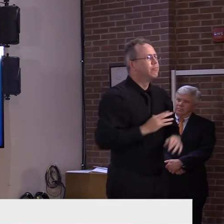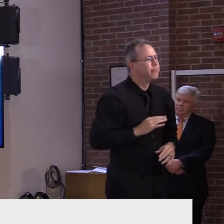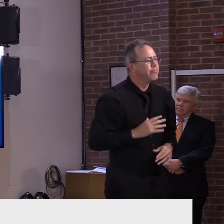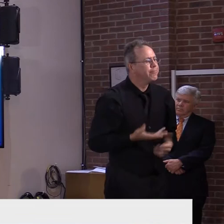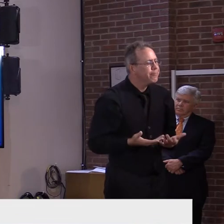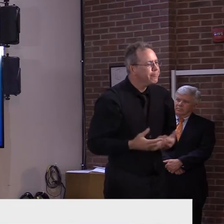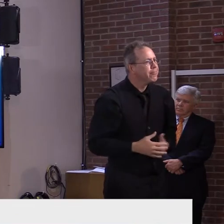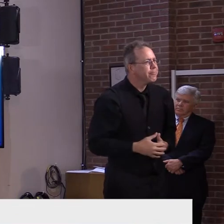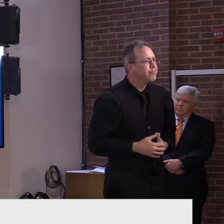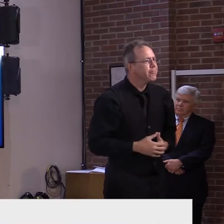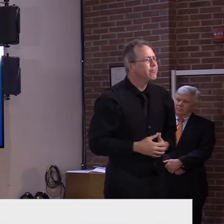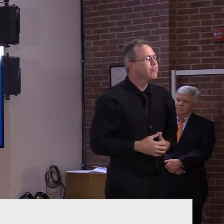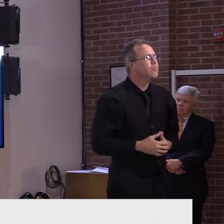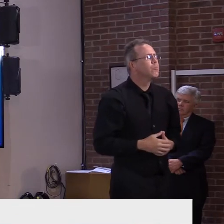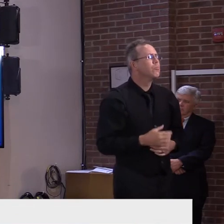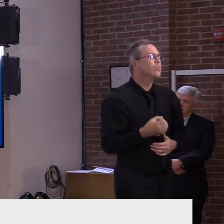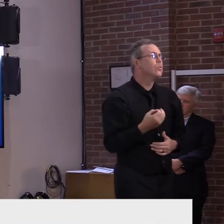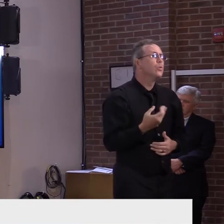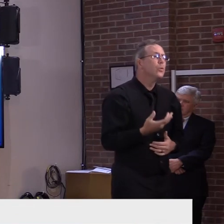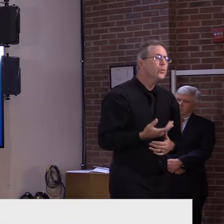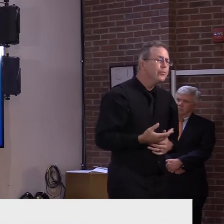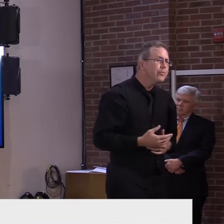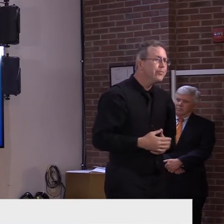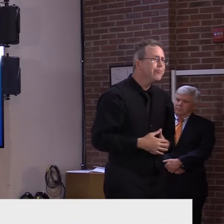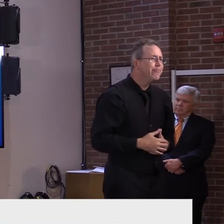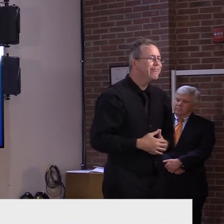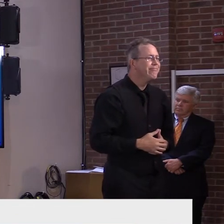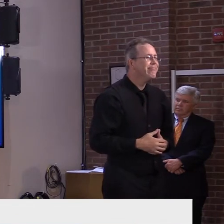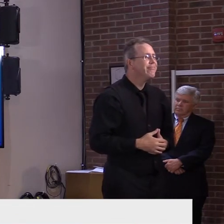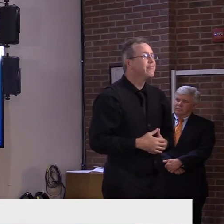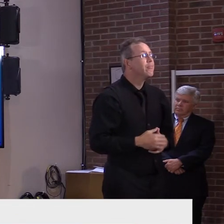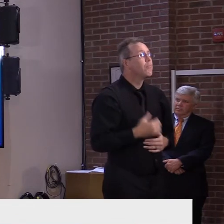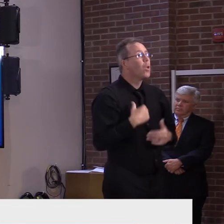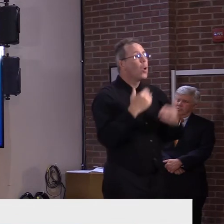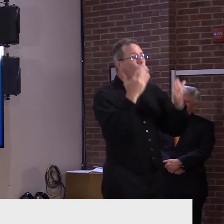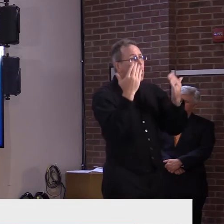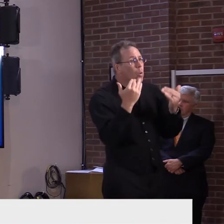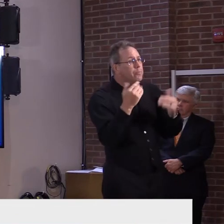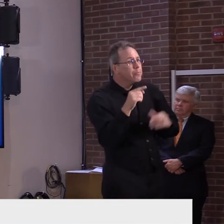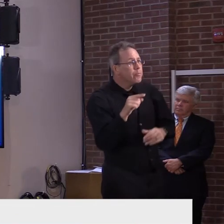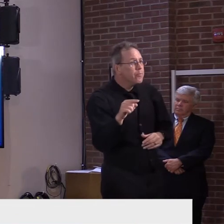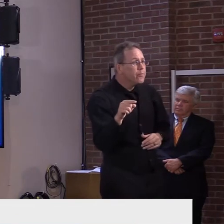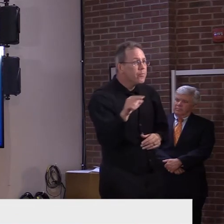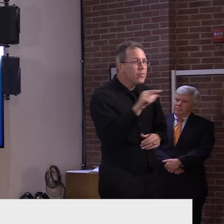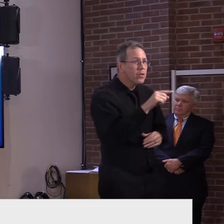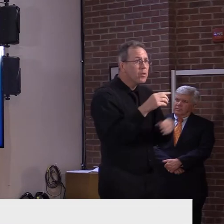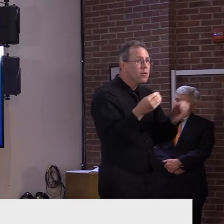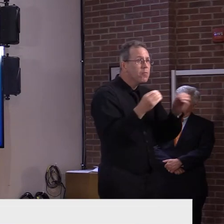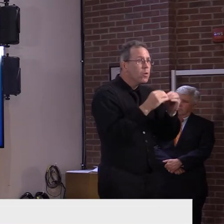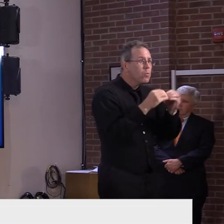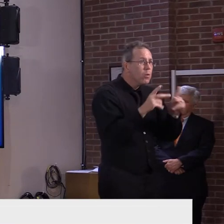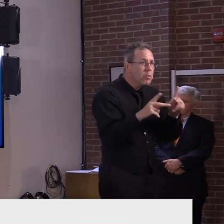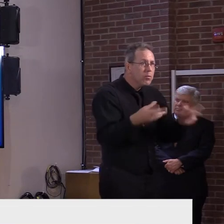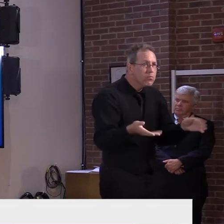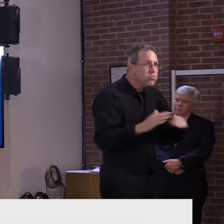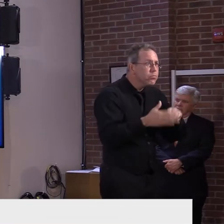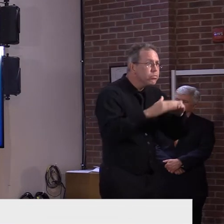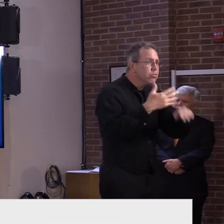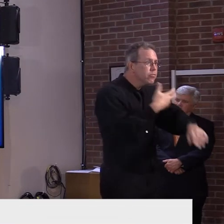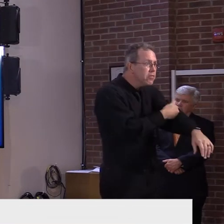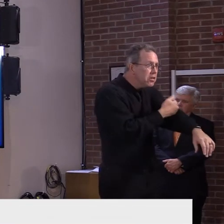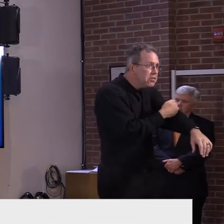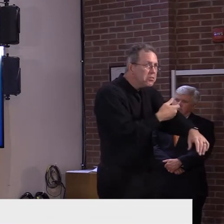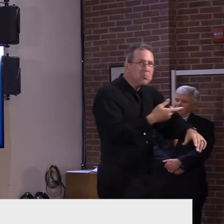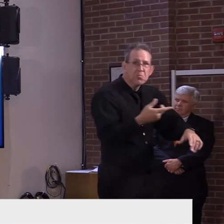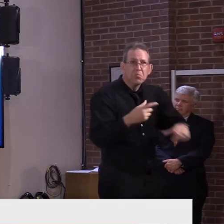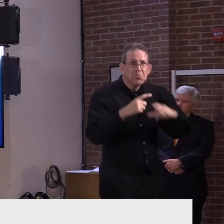So I would hope that we will see the impact of that as just another factor. By the way,